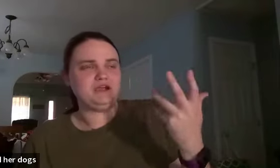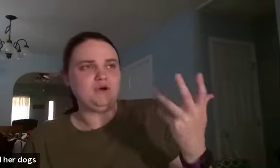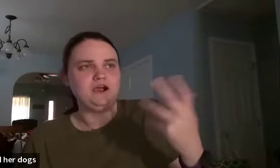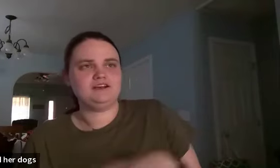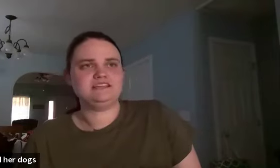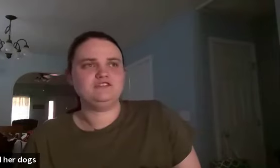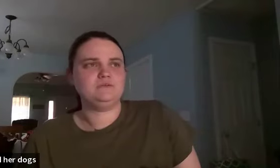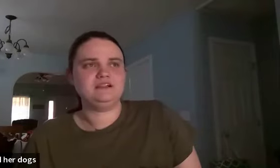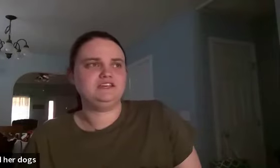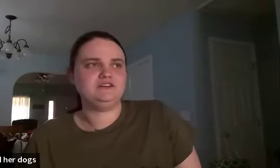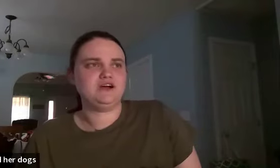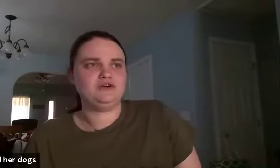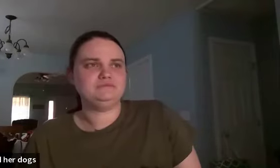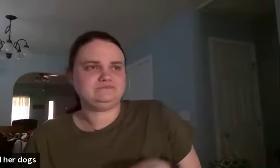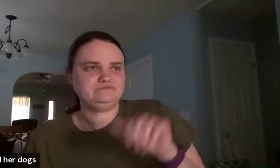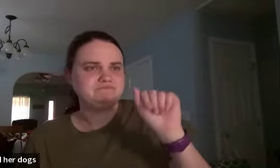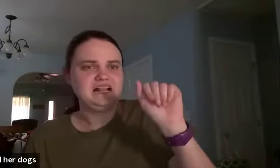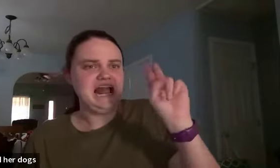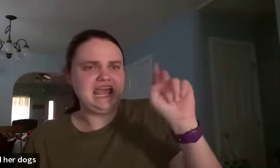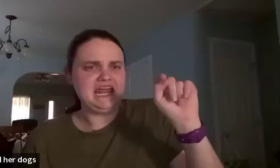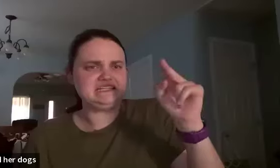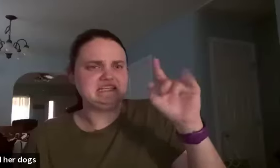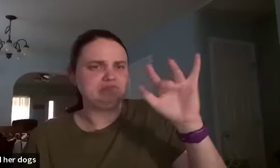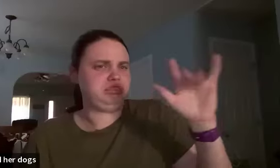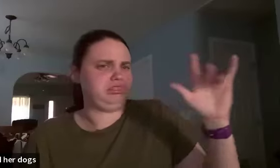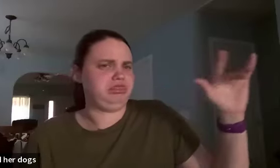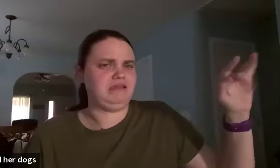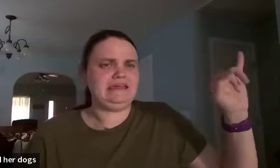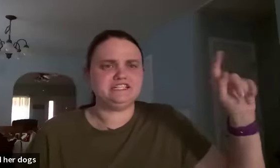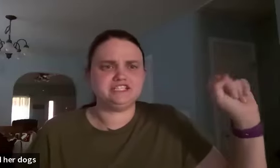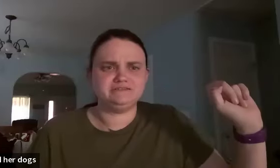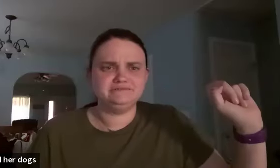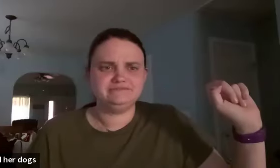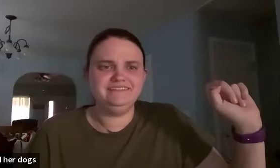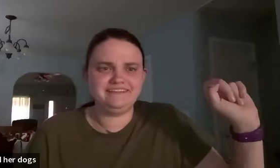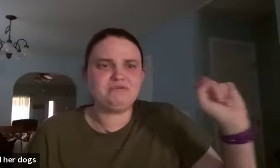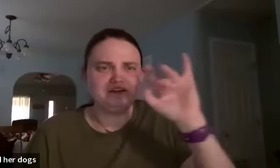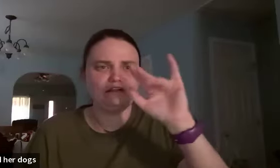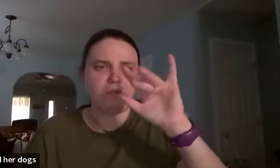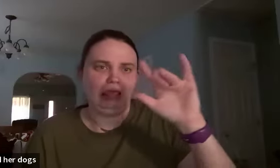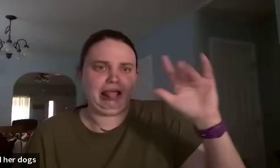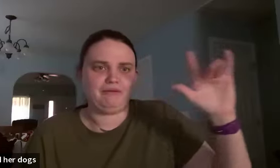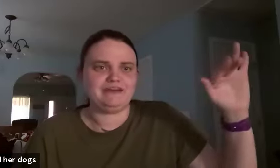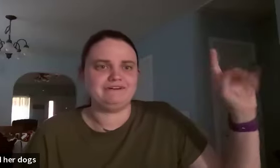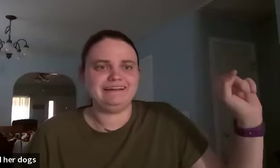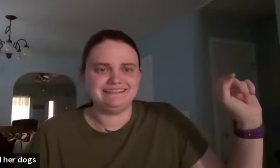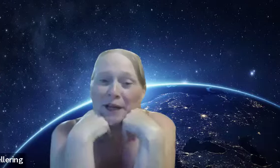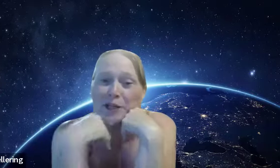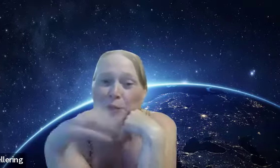my coworkers, and they'll be like, and it's these ish. They will literally go blah, It's the whatever. same way